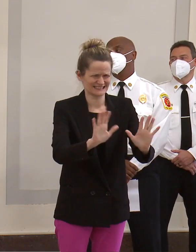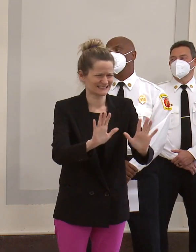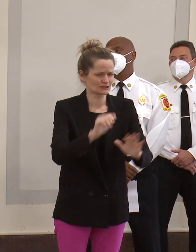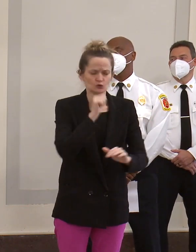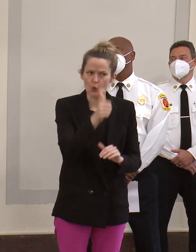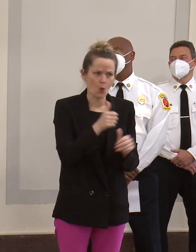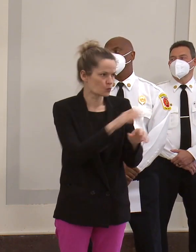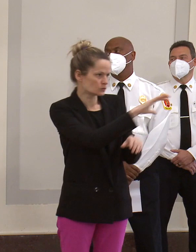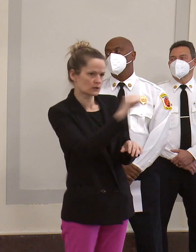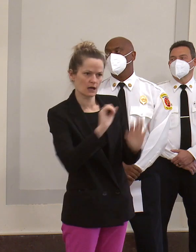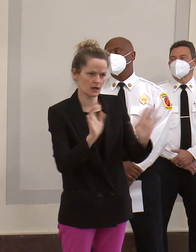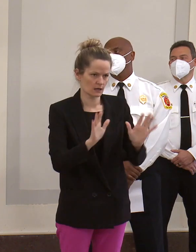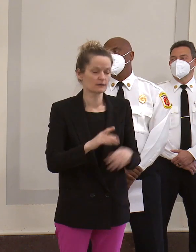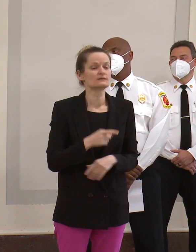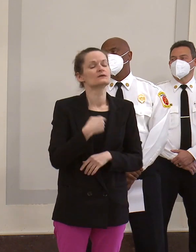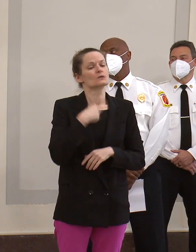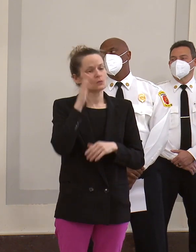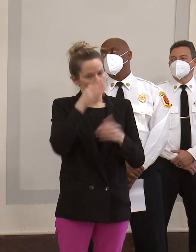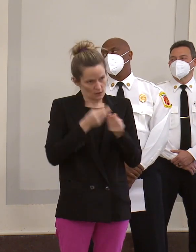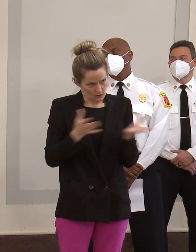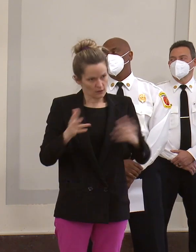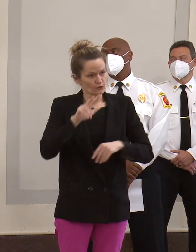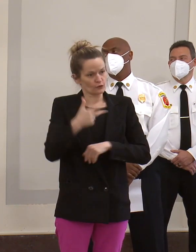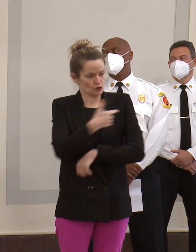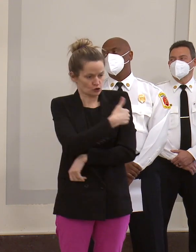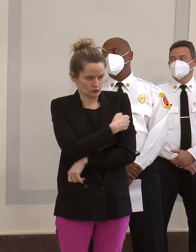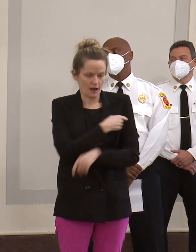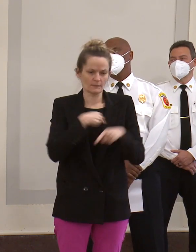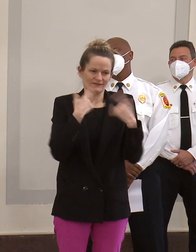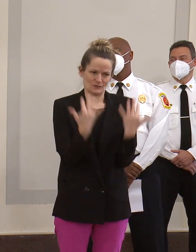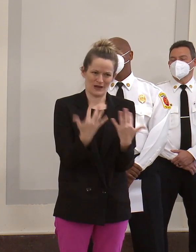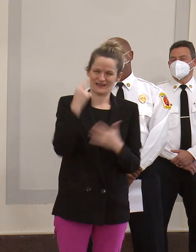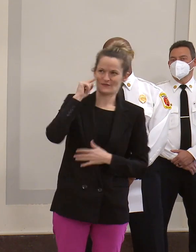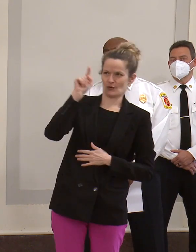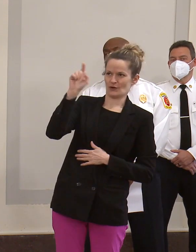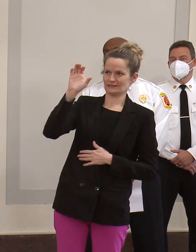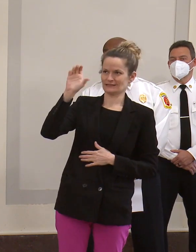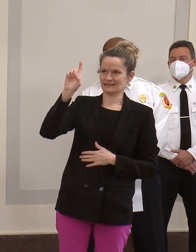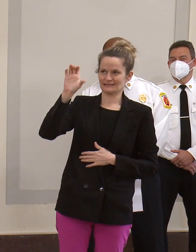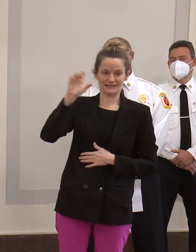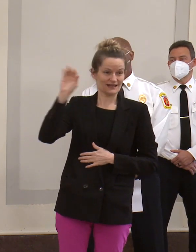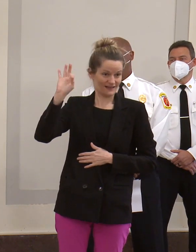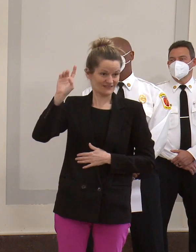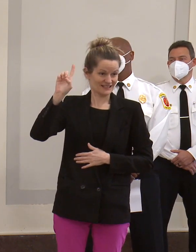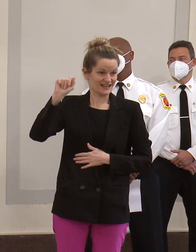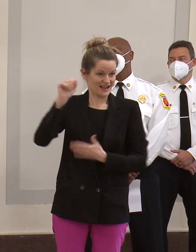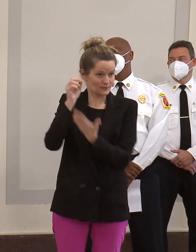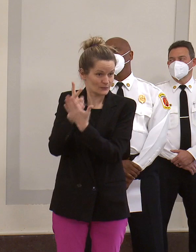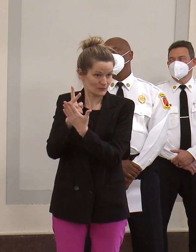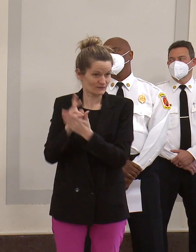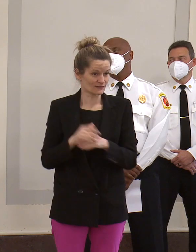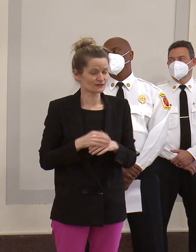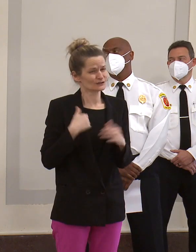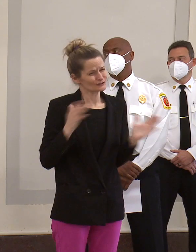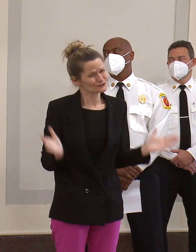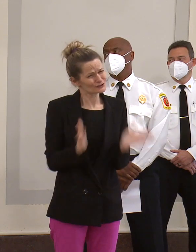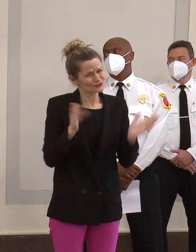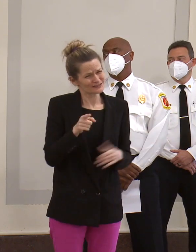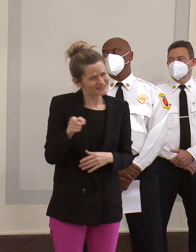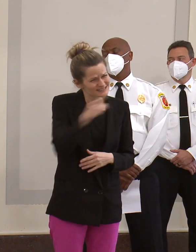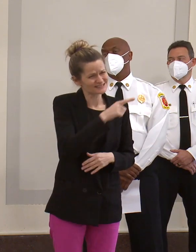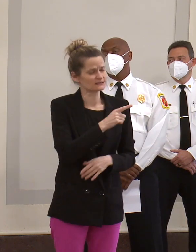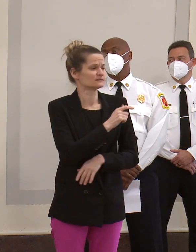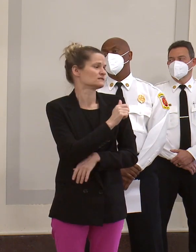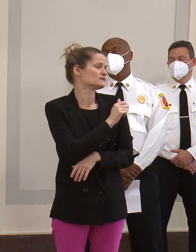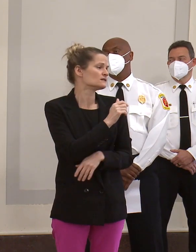on Immunization Practices. We encourage residents to please be patient and to wait until we make announcements regarding the availability of